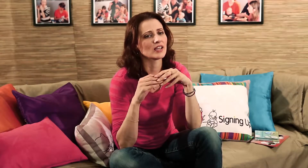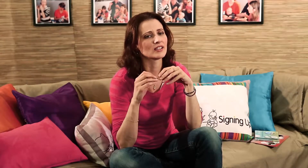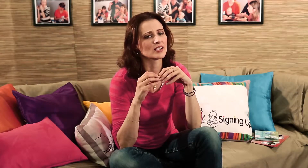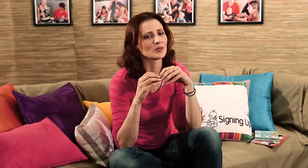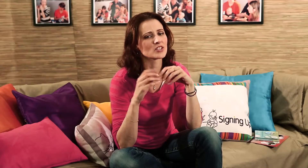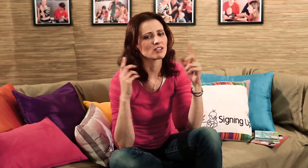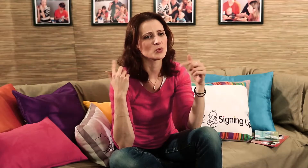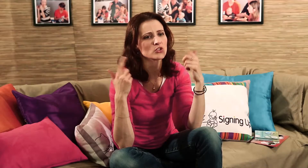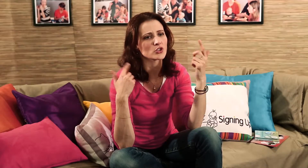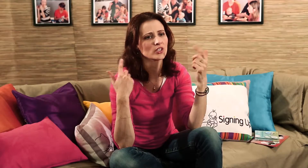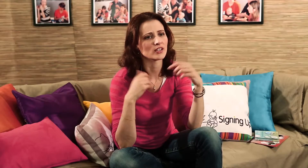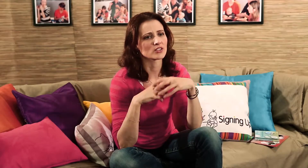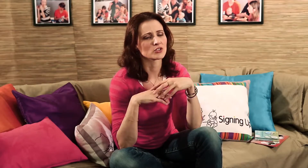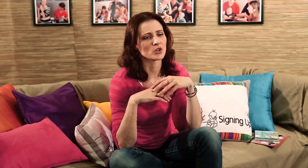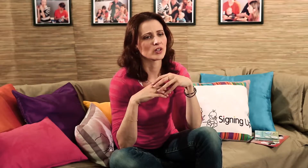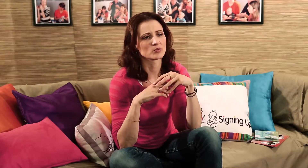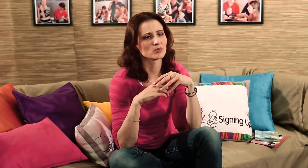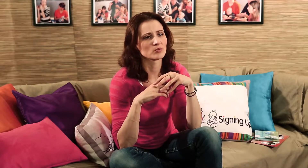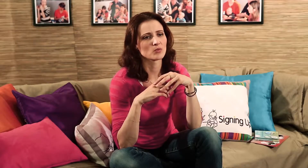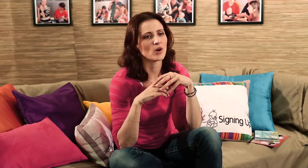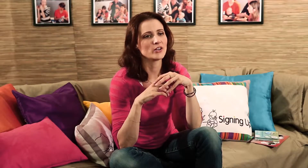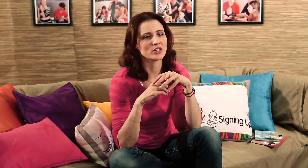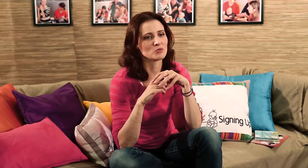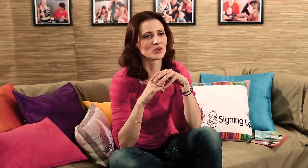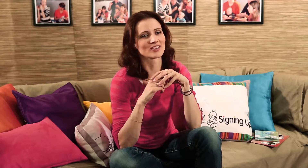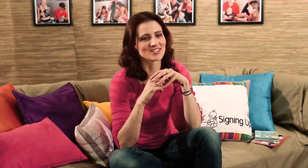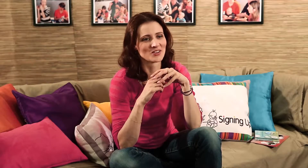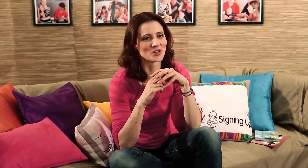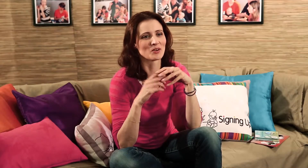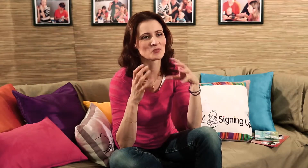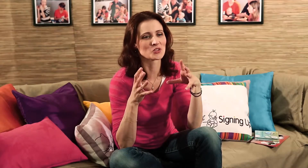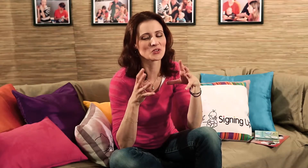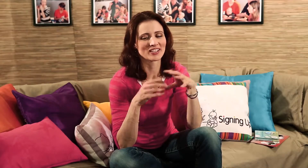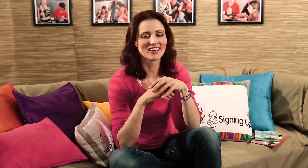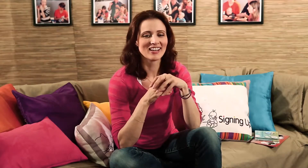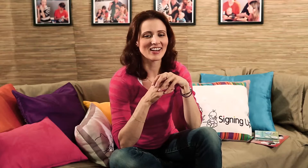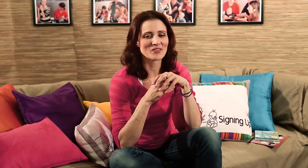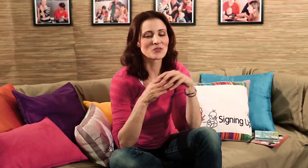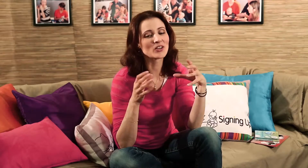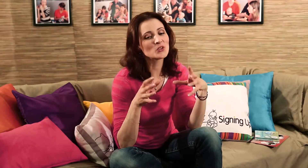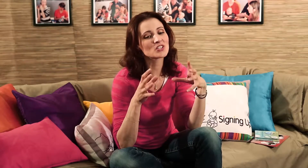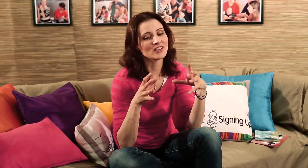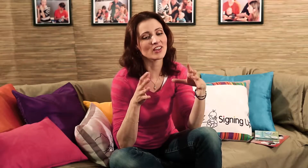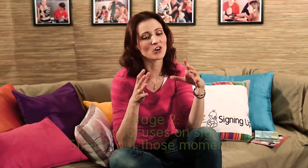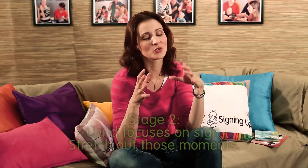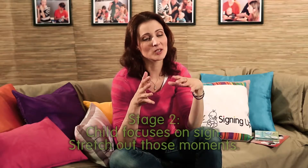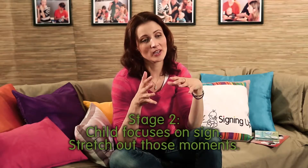And it's like the wheels are turning and they're sort of going, why do you keep doing this? What am I supposed to do here? When you see that they are really paying